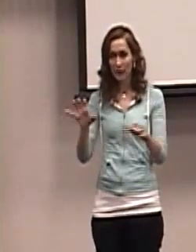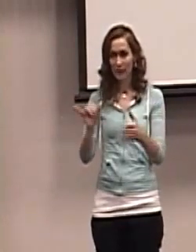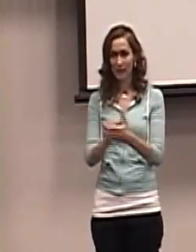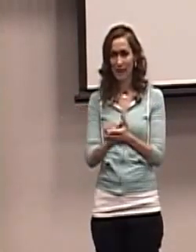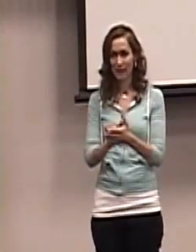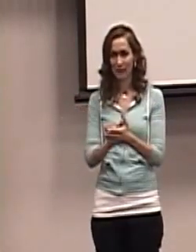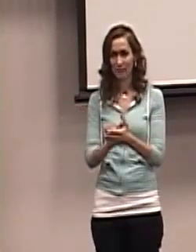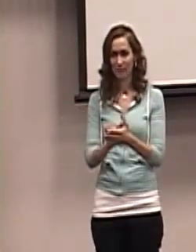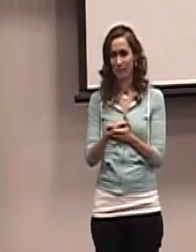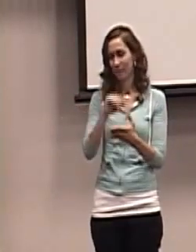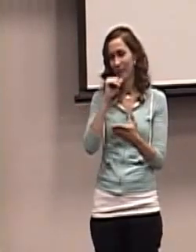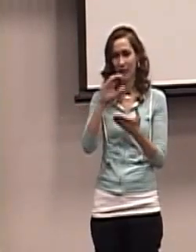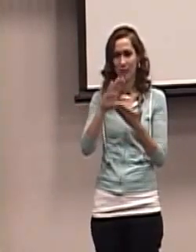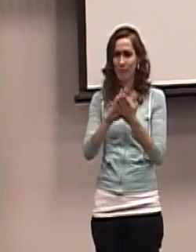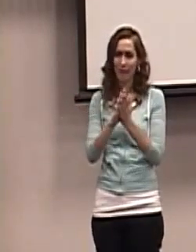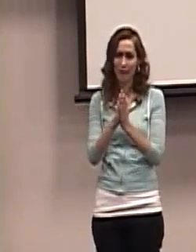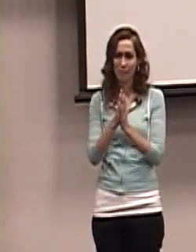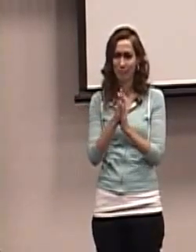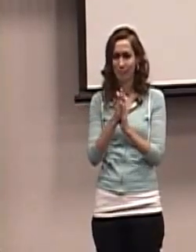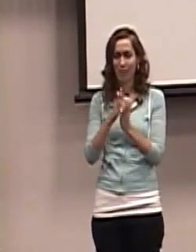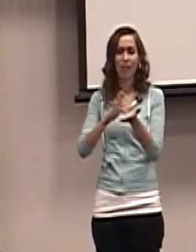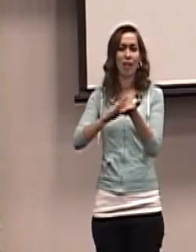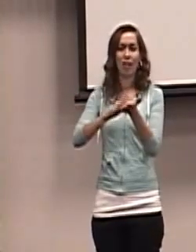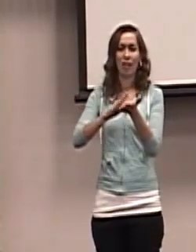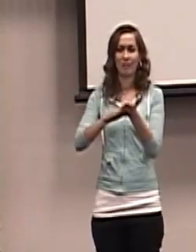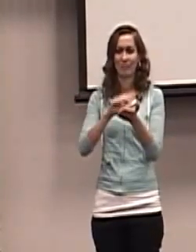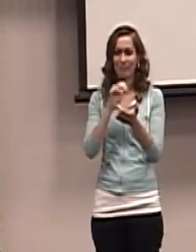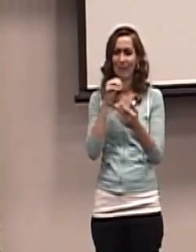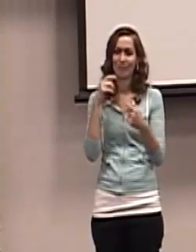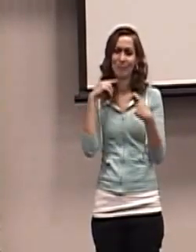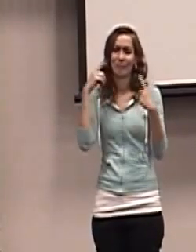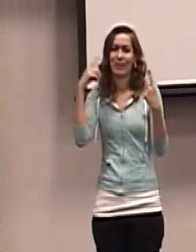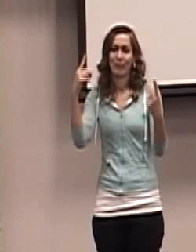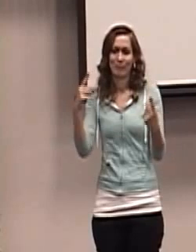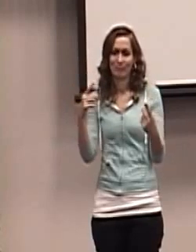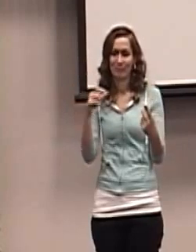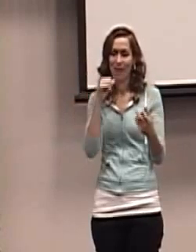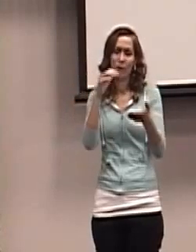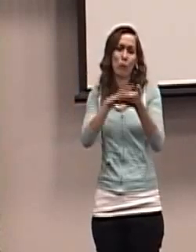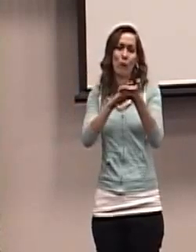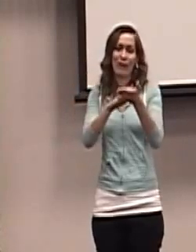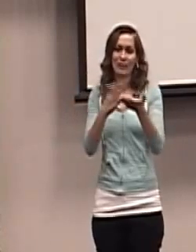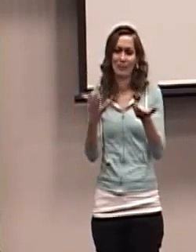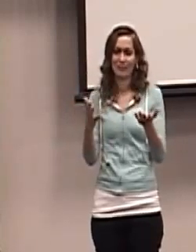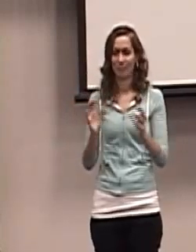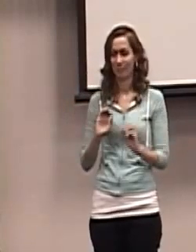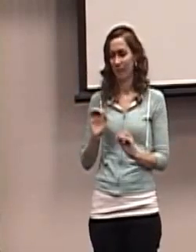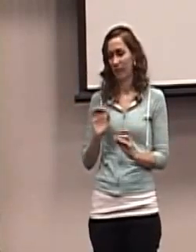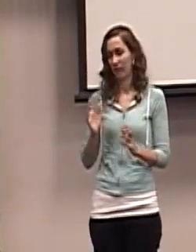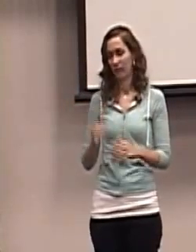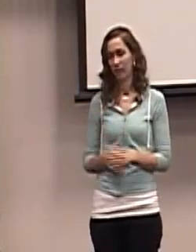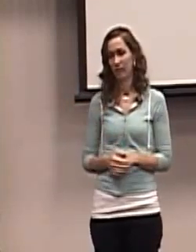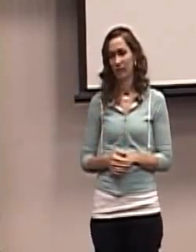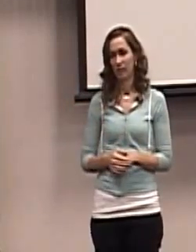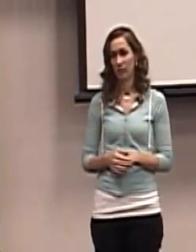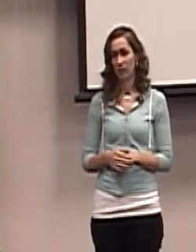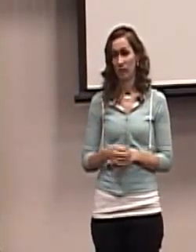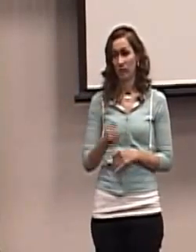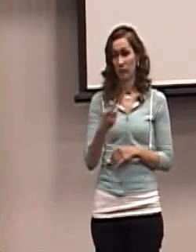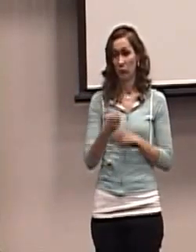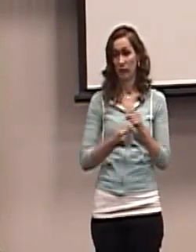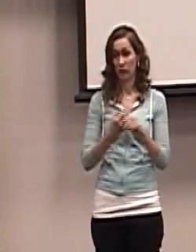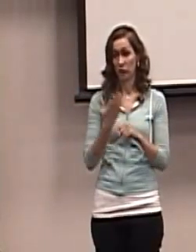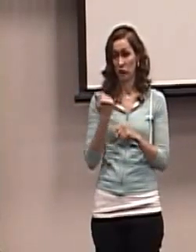much fanfare. Some years ago, I was with a group of preachers, and we were talking about a variety